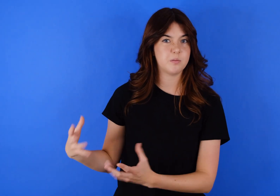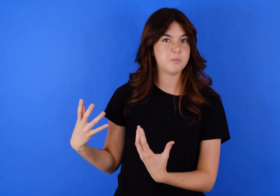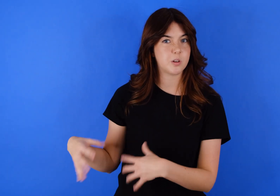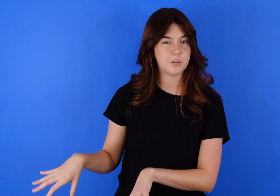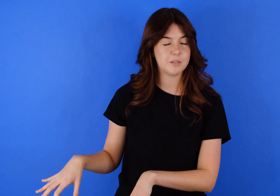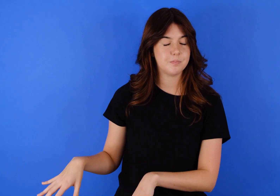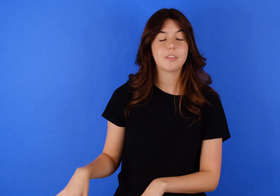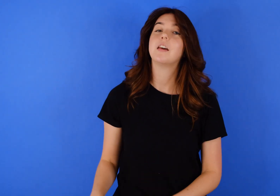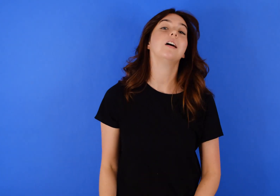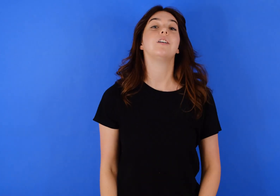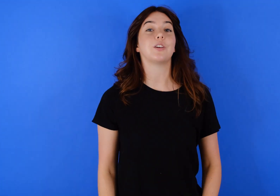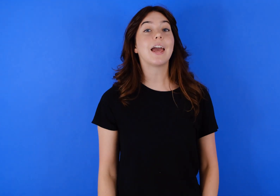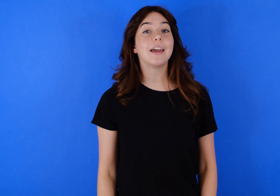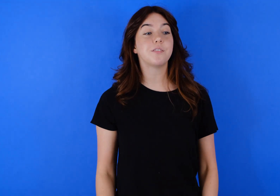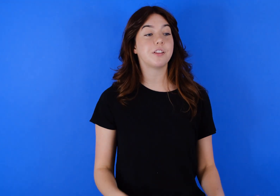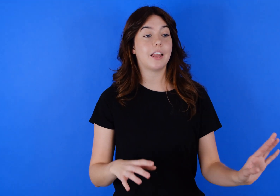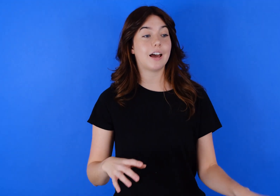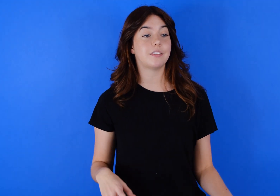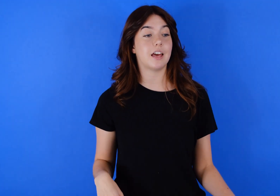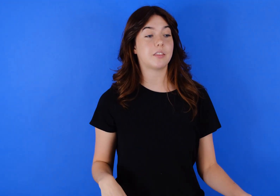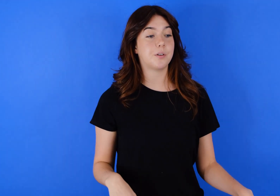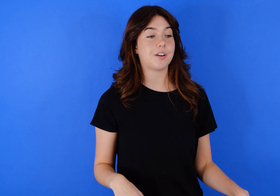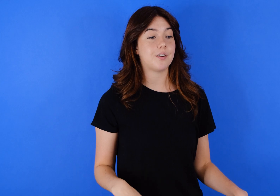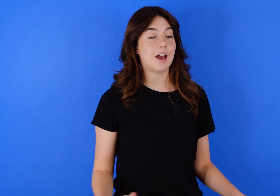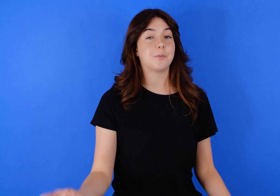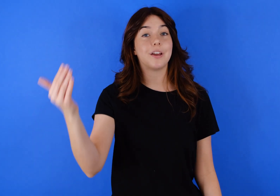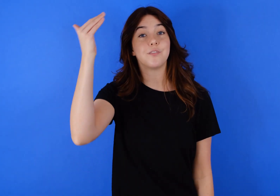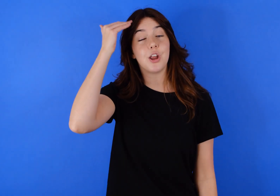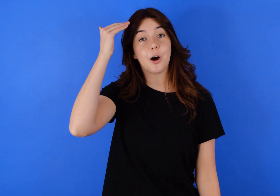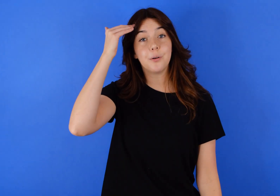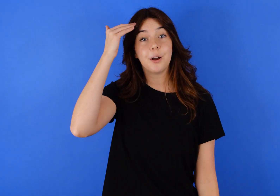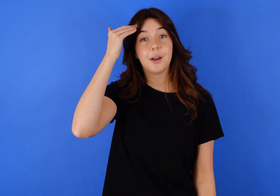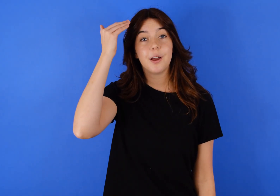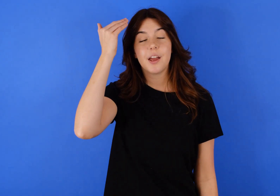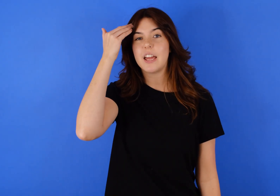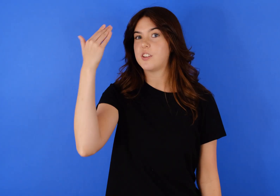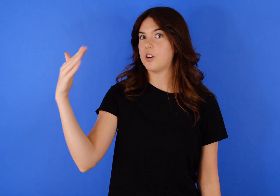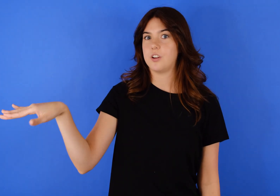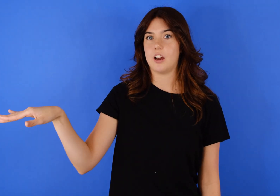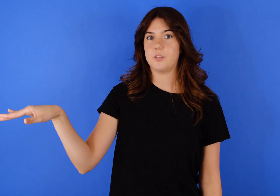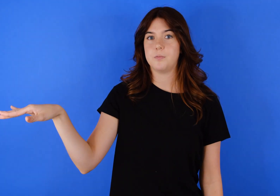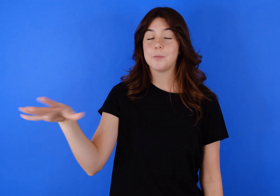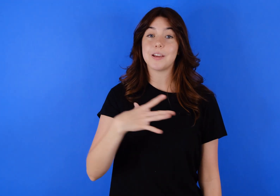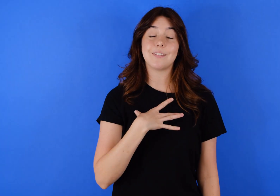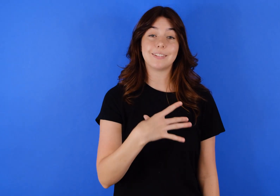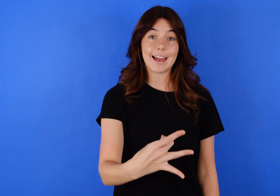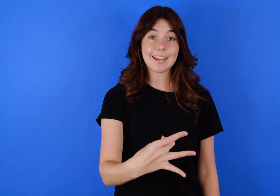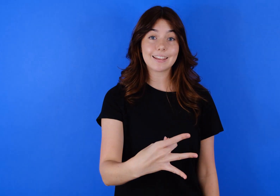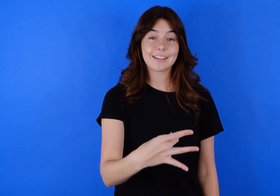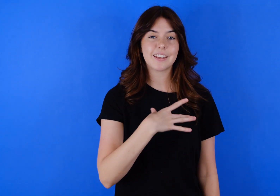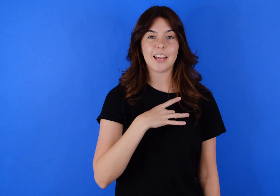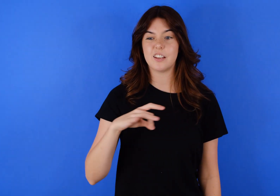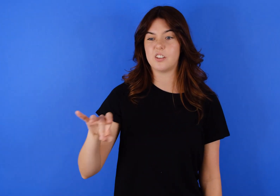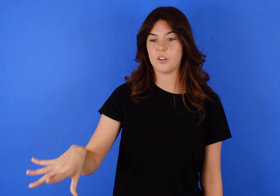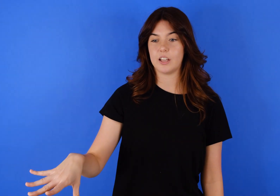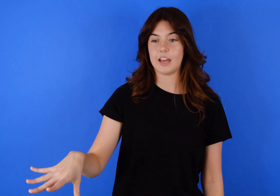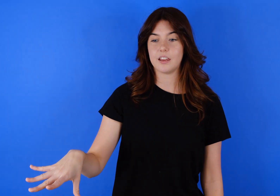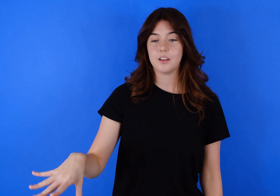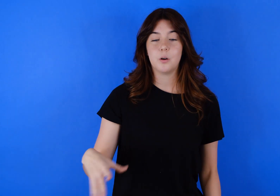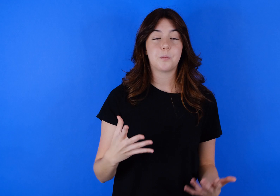don't. So again, for the last set that we've kind of had, we have know and don't know. We have like and don't like. We